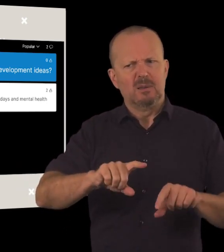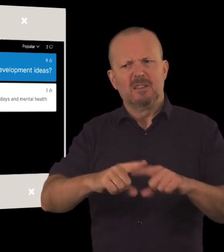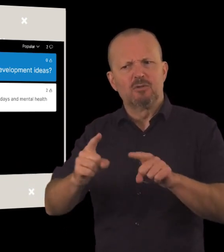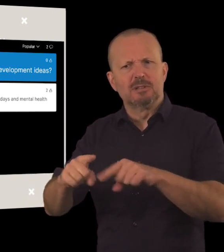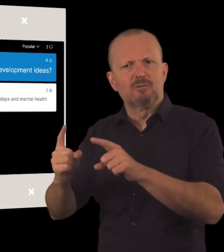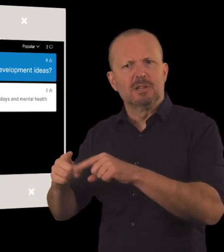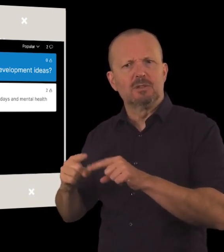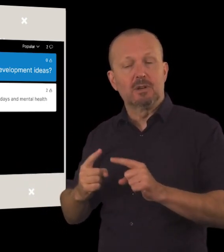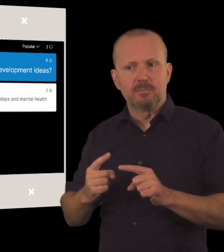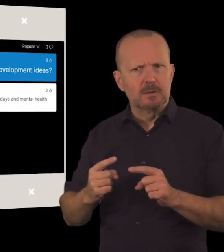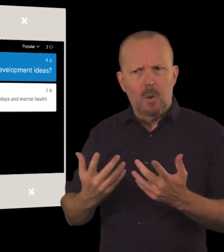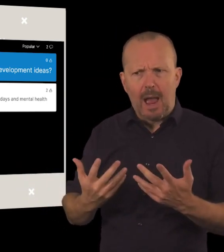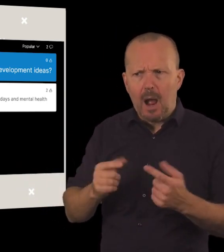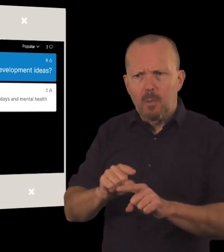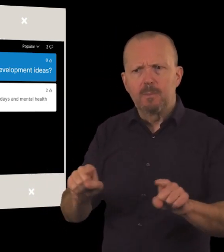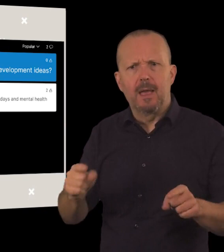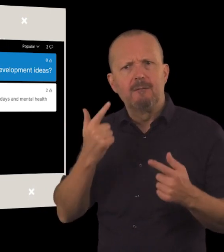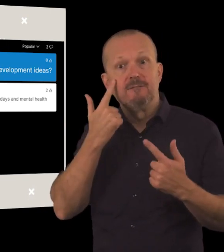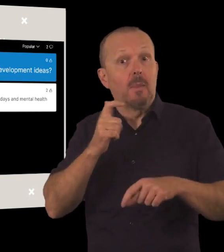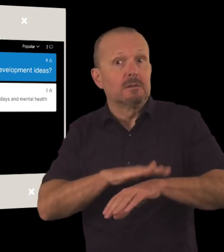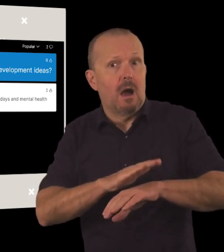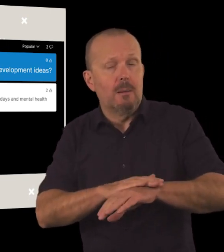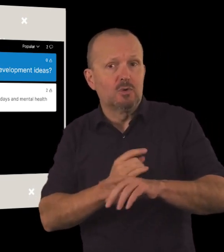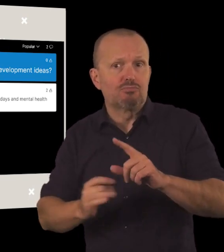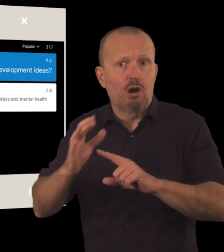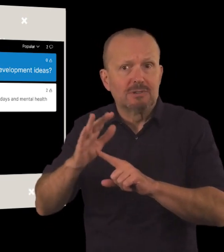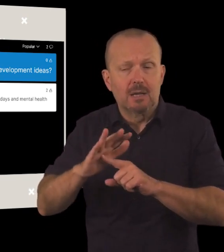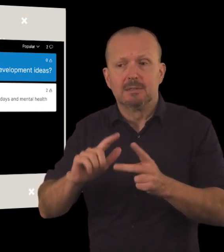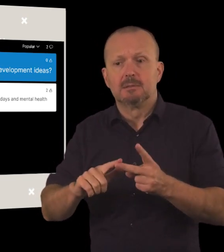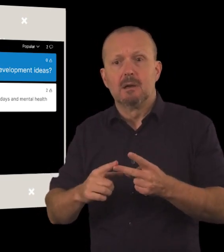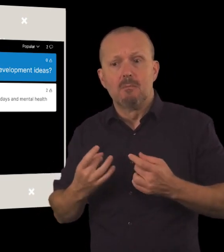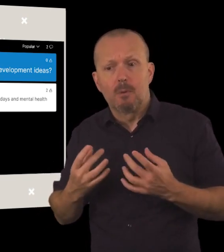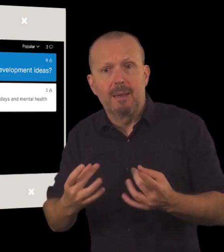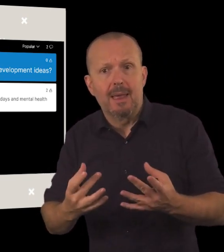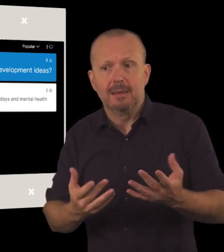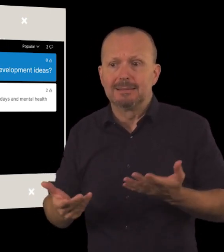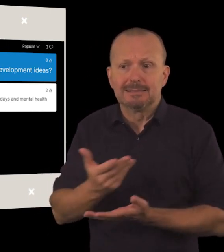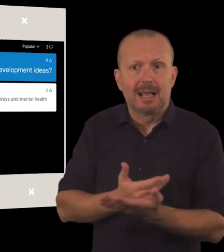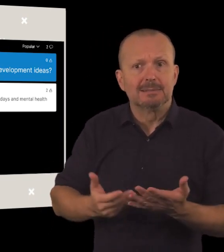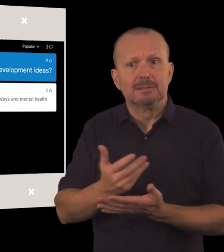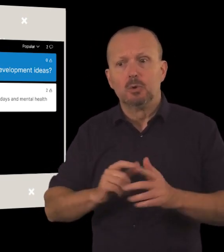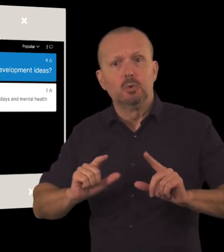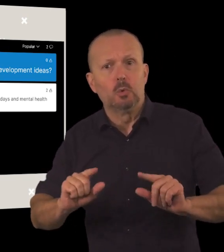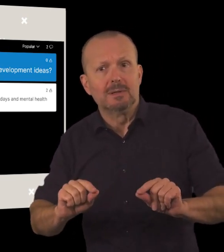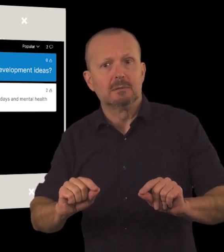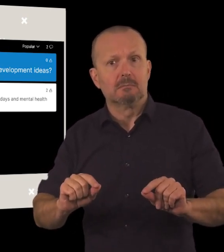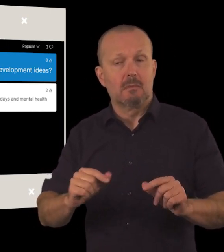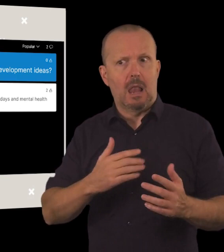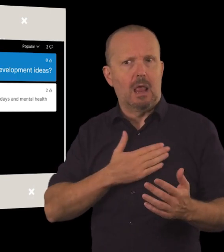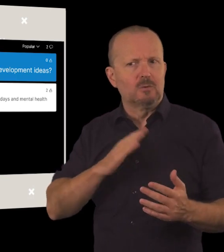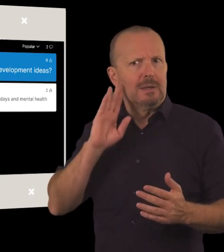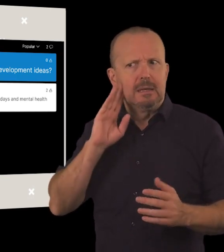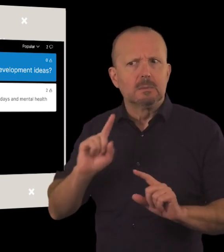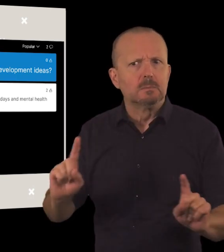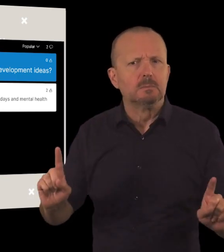Because I kind of think that's what we need to figure out now in my team. How can we